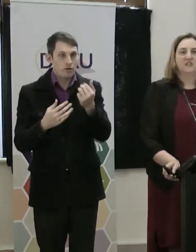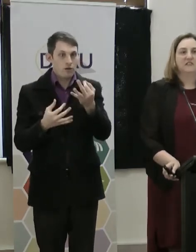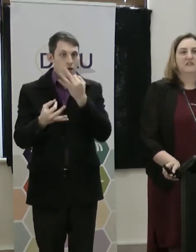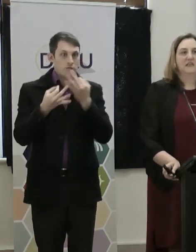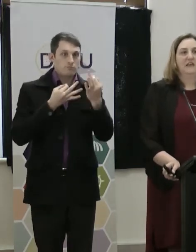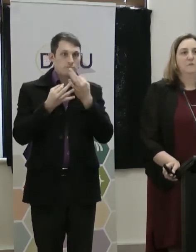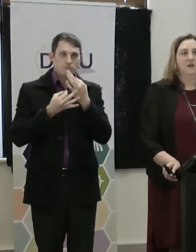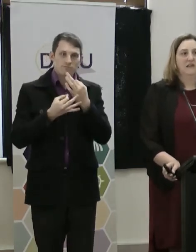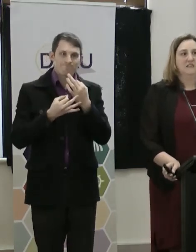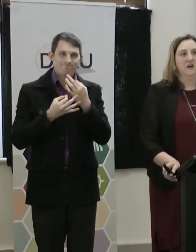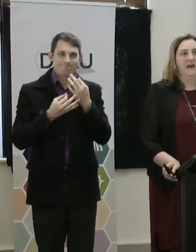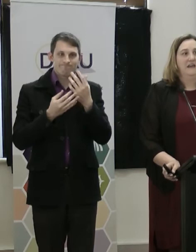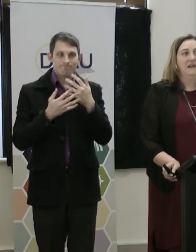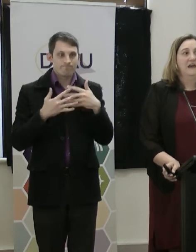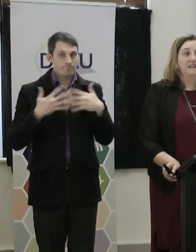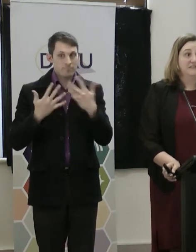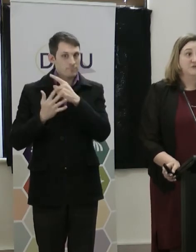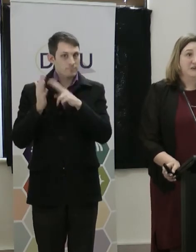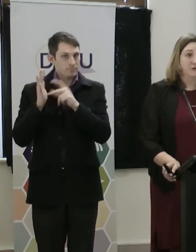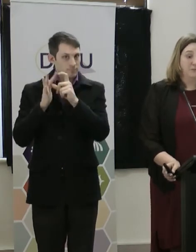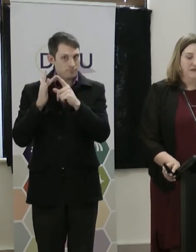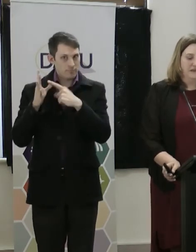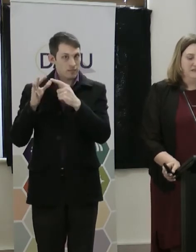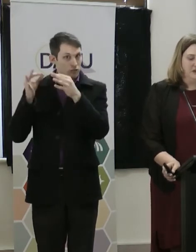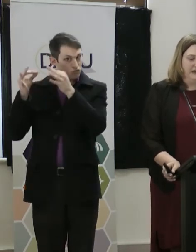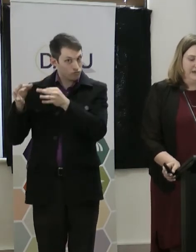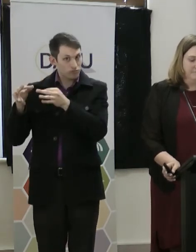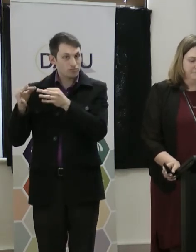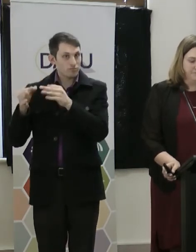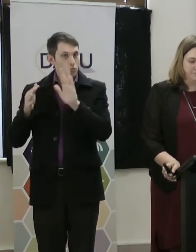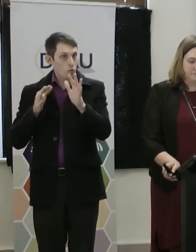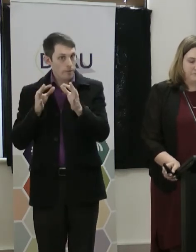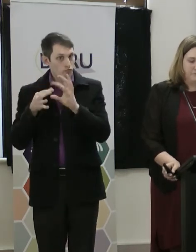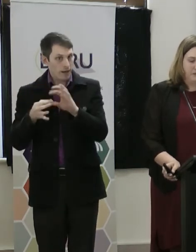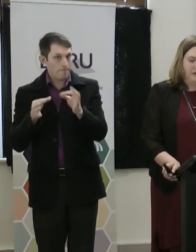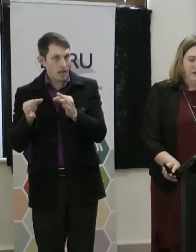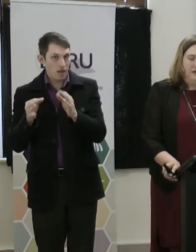those actions that are taken by the NDIA are still dealt with by the NDIA.